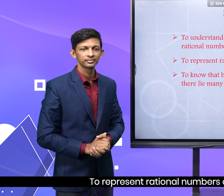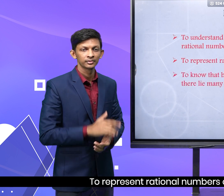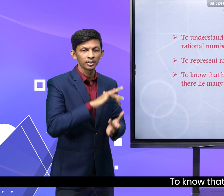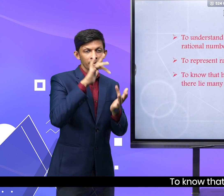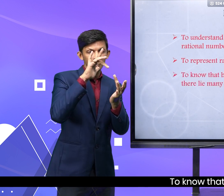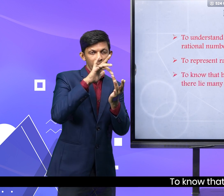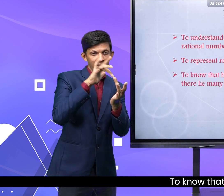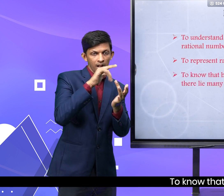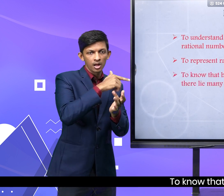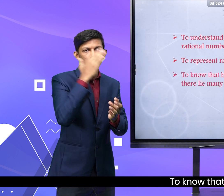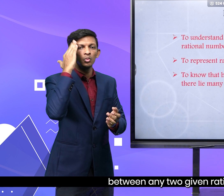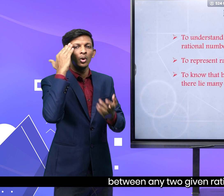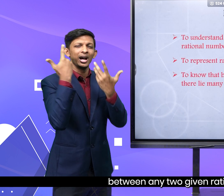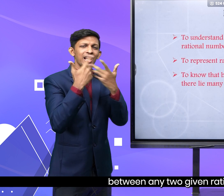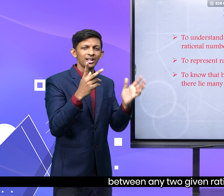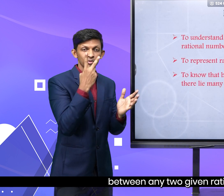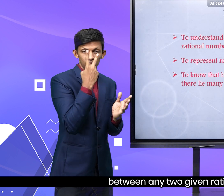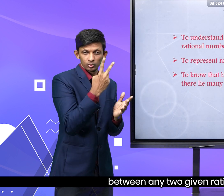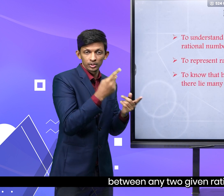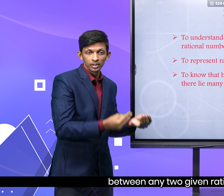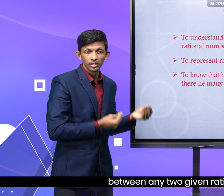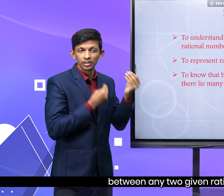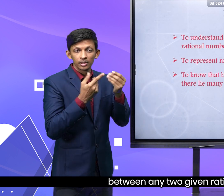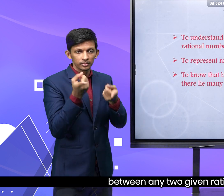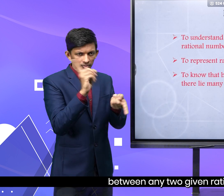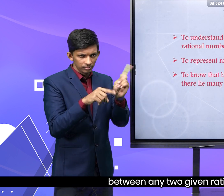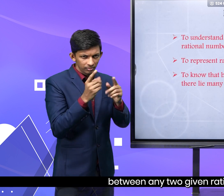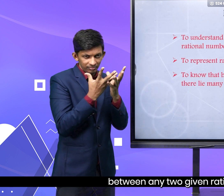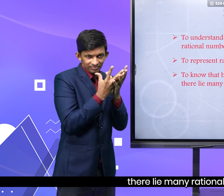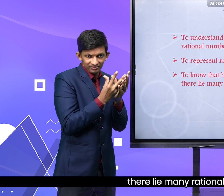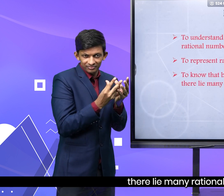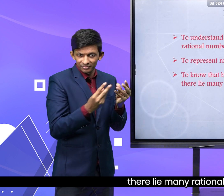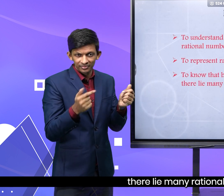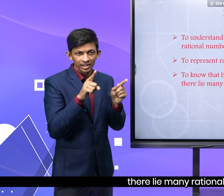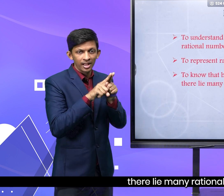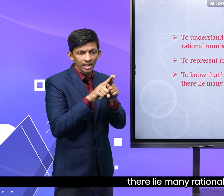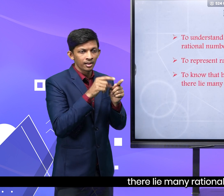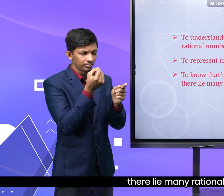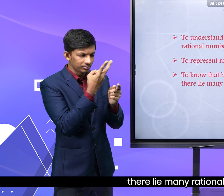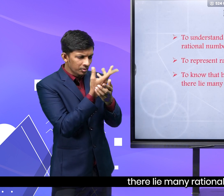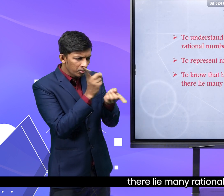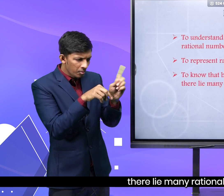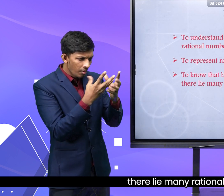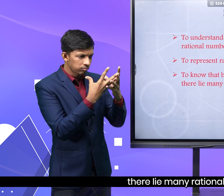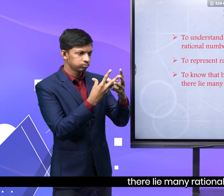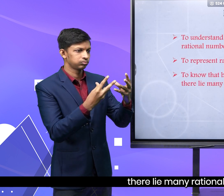To know that between any two given rational numbers, there lies many rational numbers.